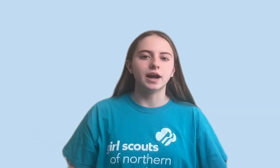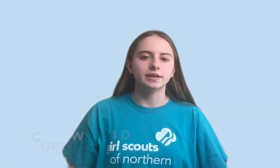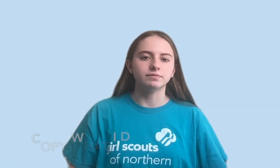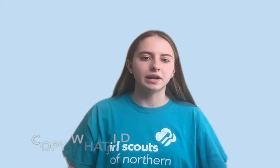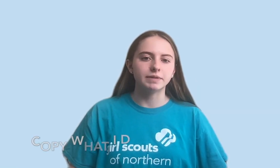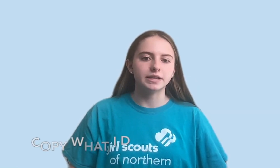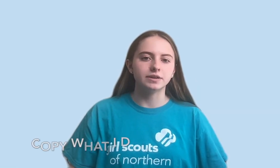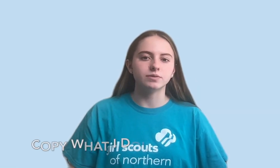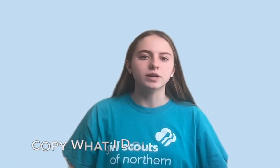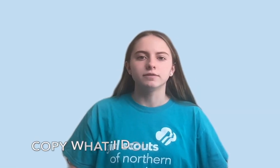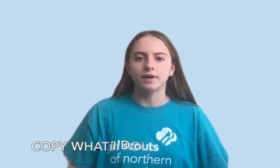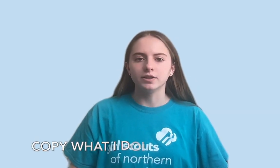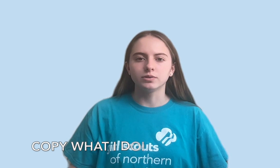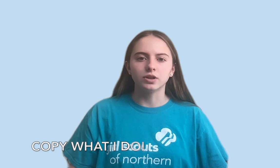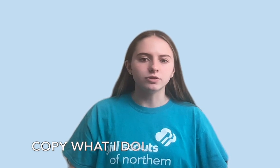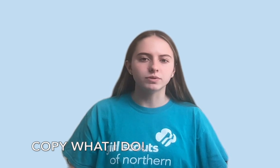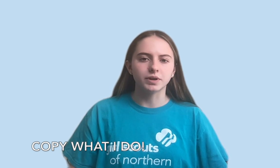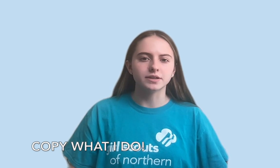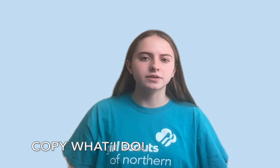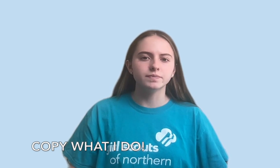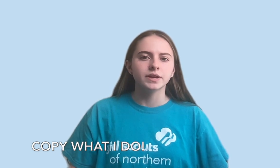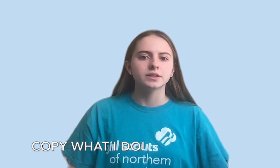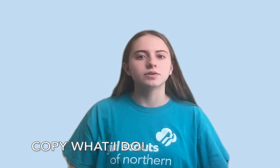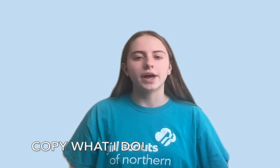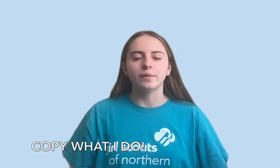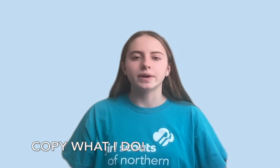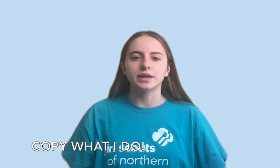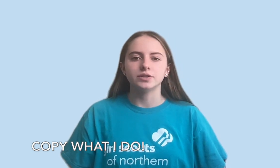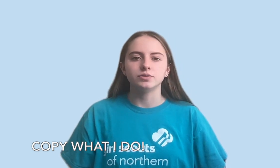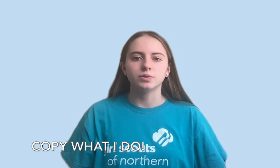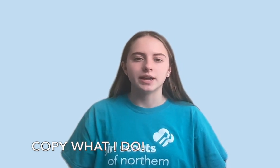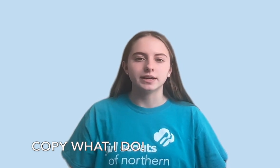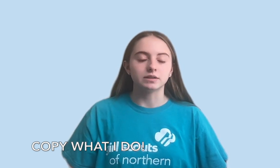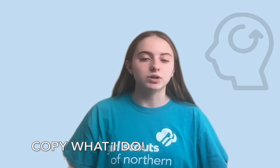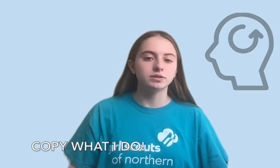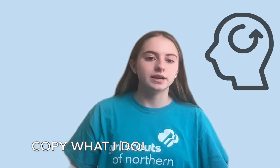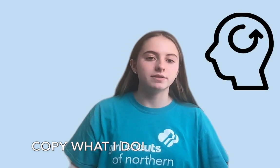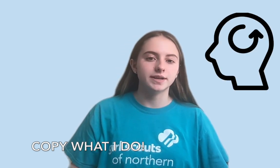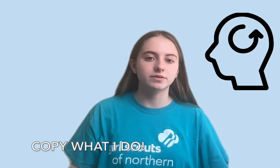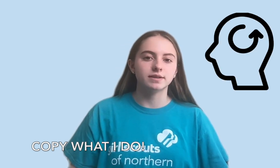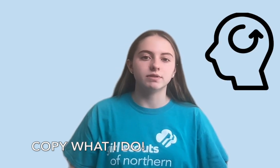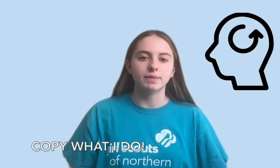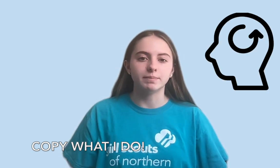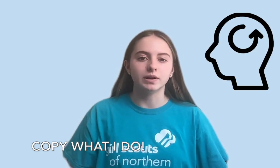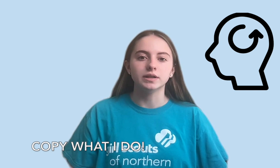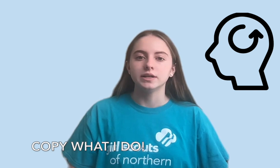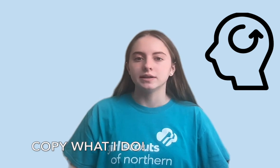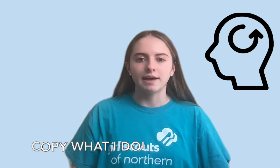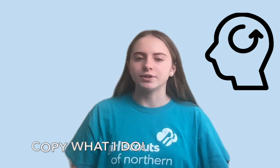I recommend that you follow along with what I do, so that way you can get the most out of the videos and remember